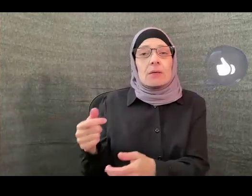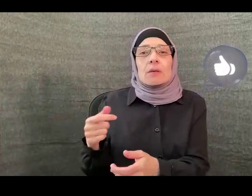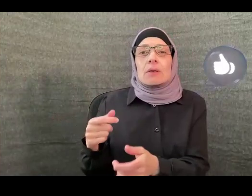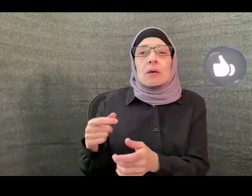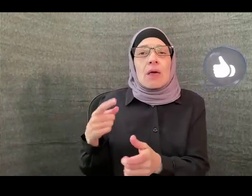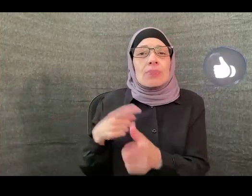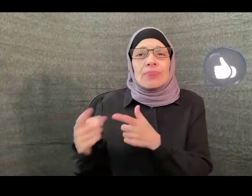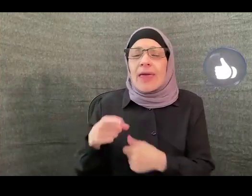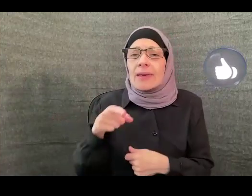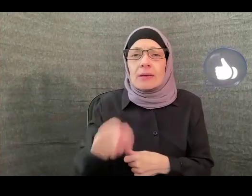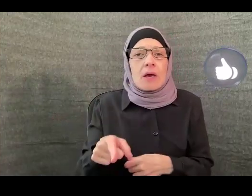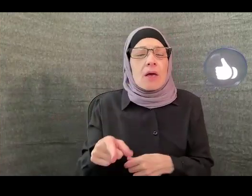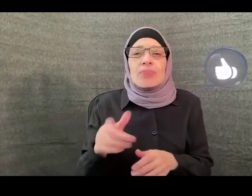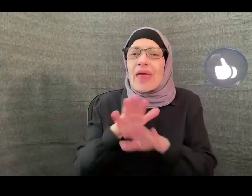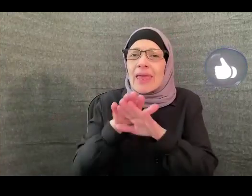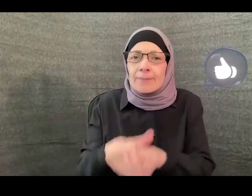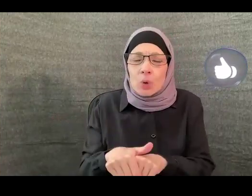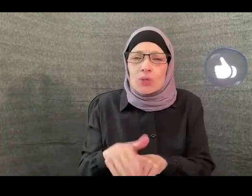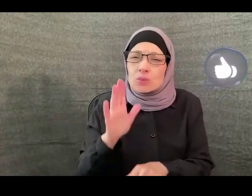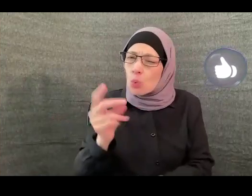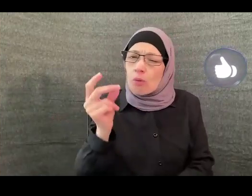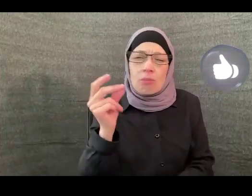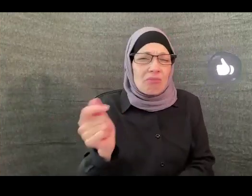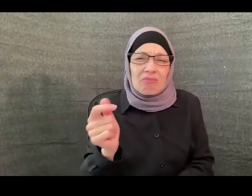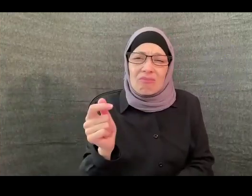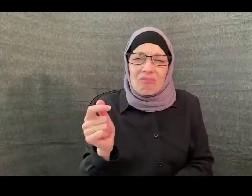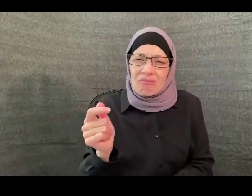quickly against the Jews, and